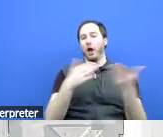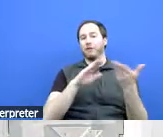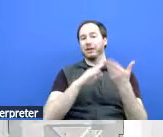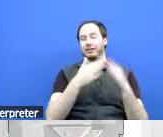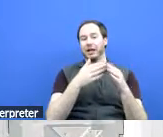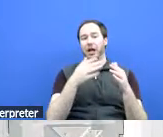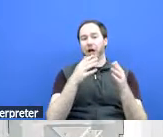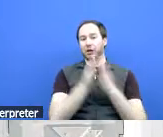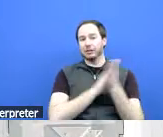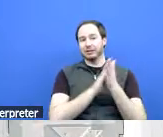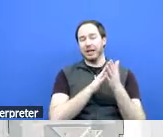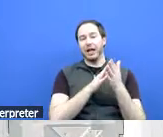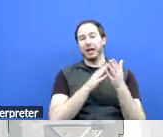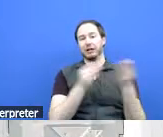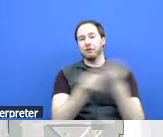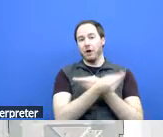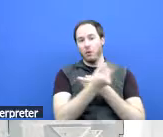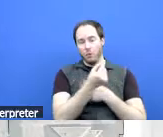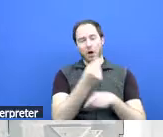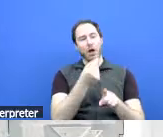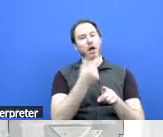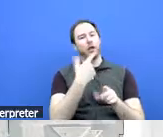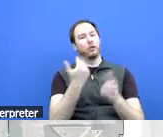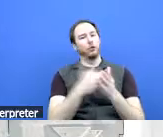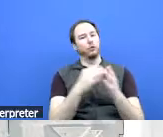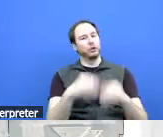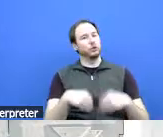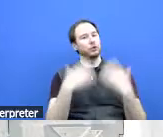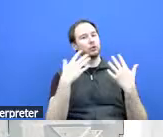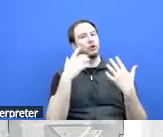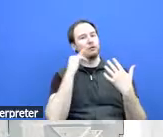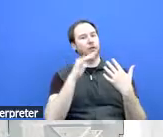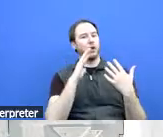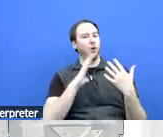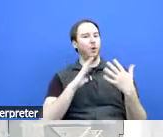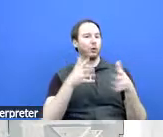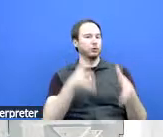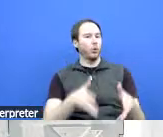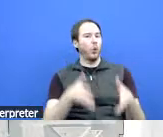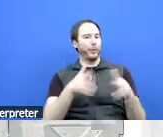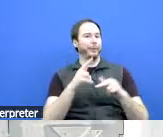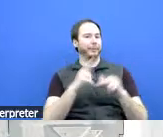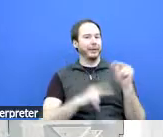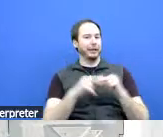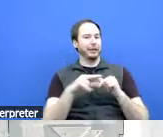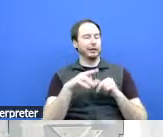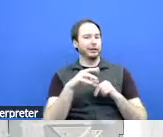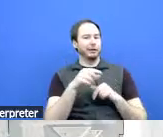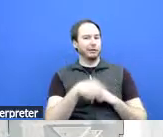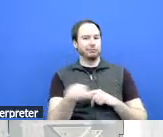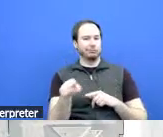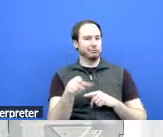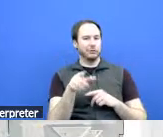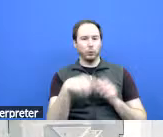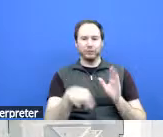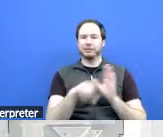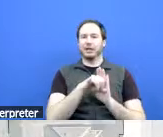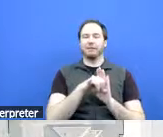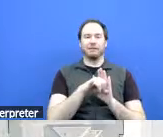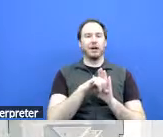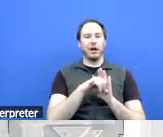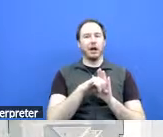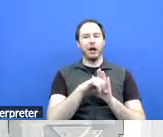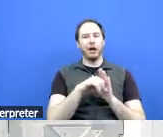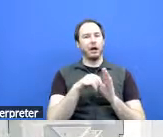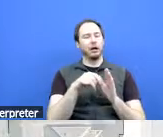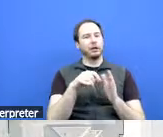that incentive is the reuse and revitalization of dormant buildings and plazas, which is an identified